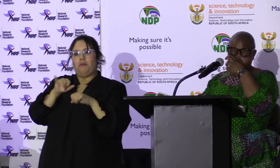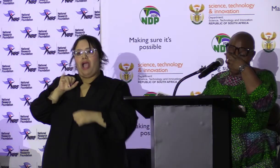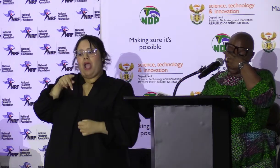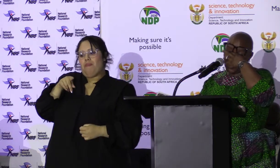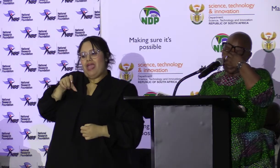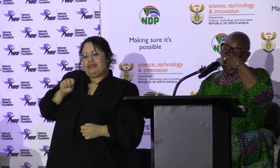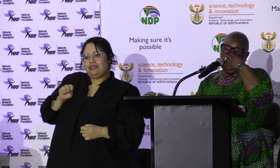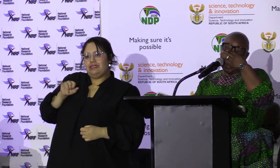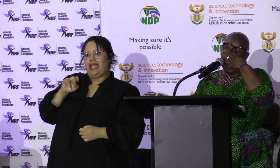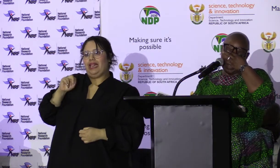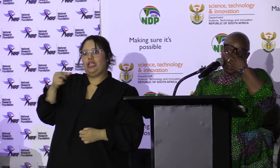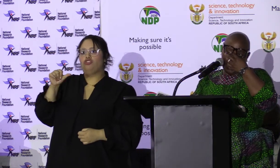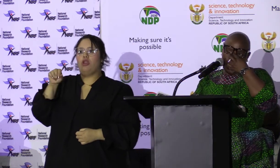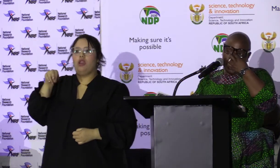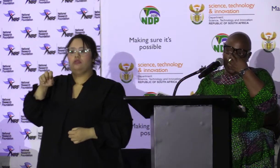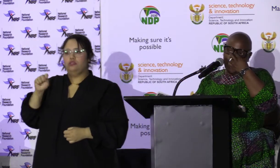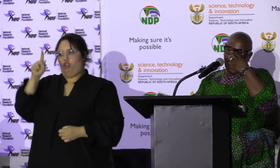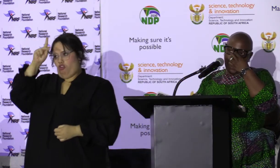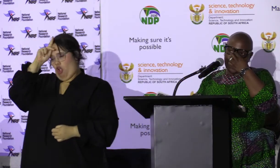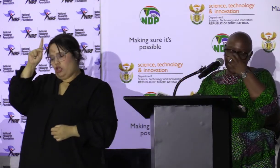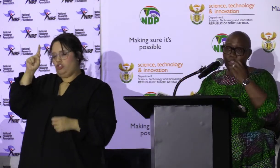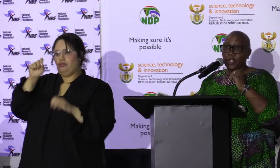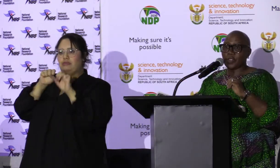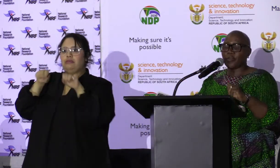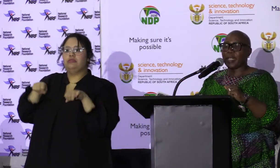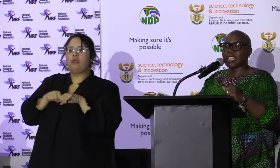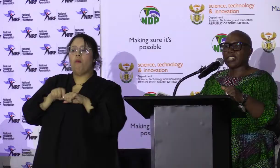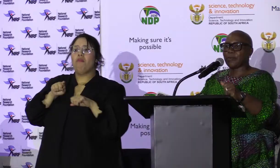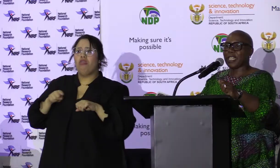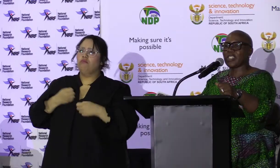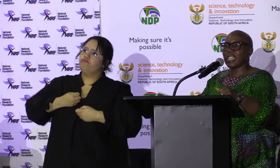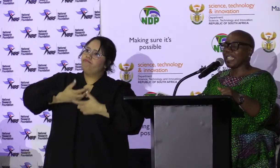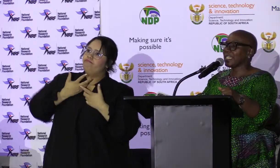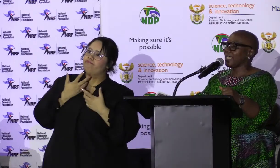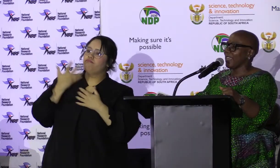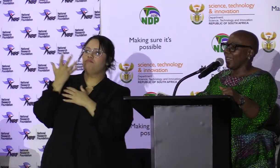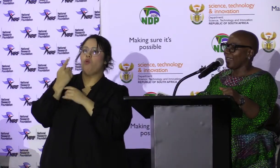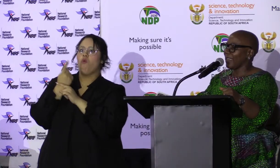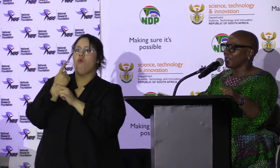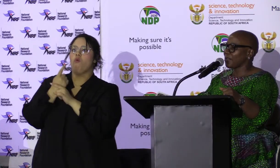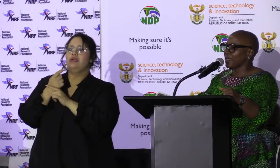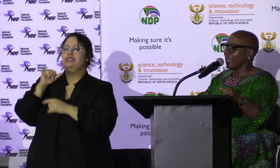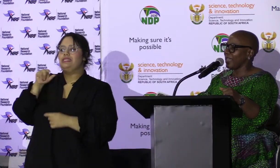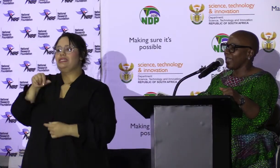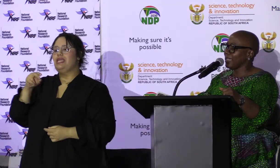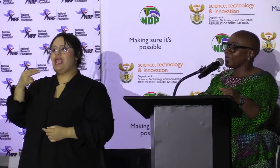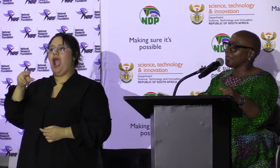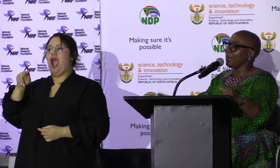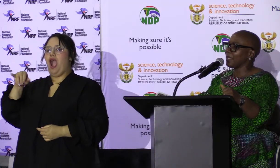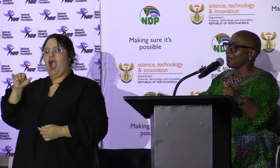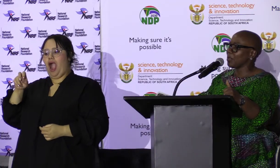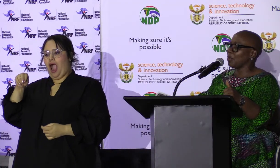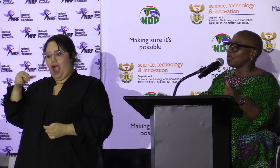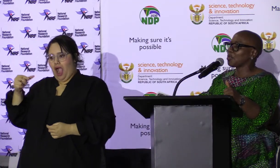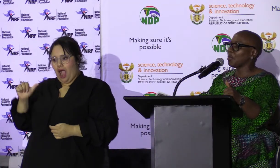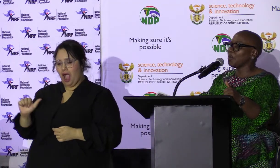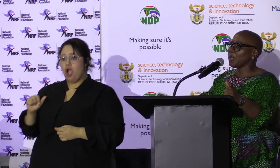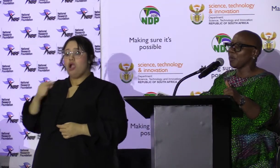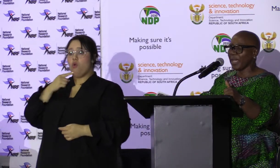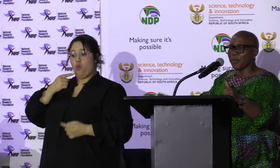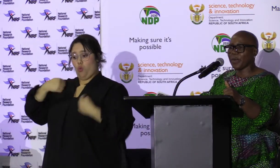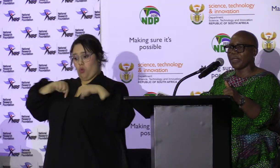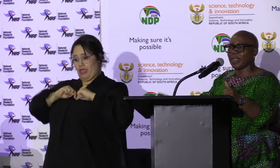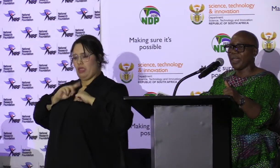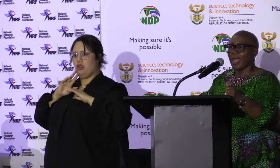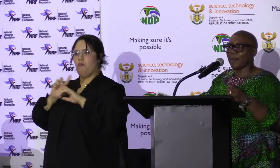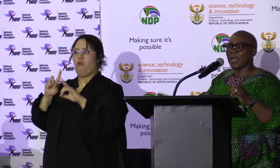talks about that, most of the time, he never runs short of mentioning Izinyanga, as to say, as the department also,